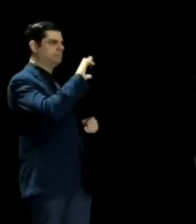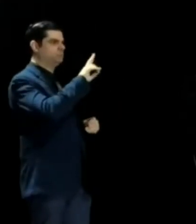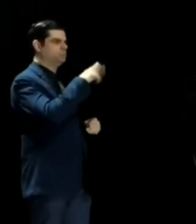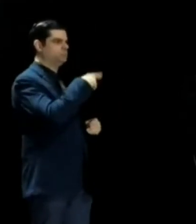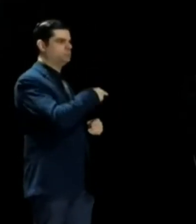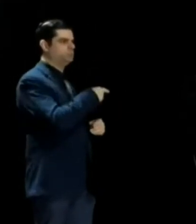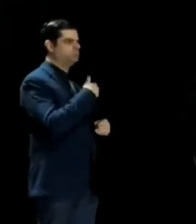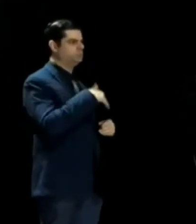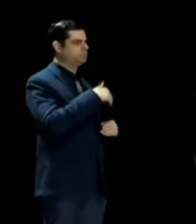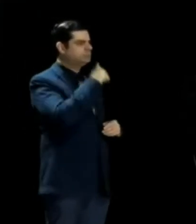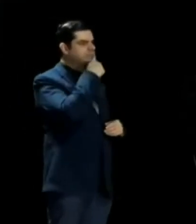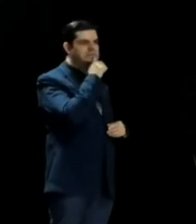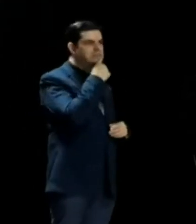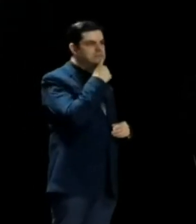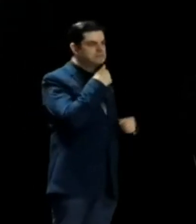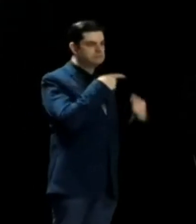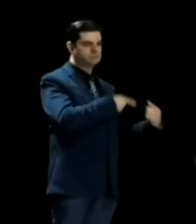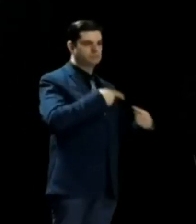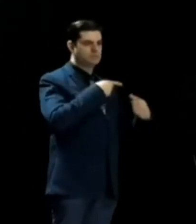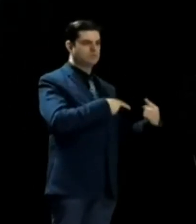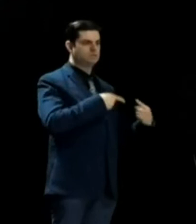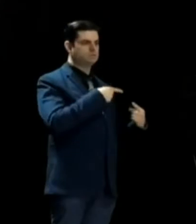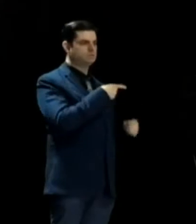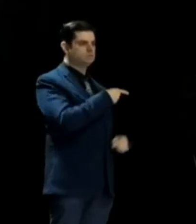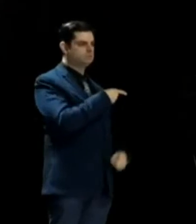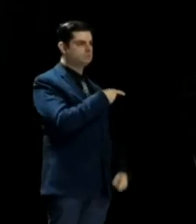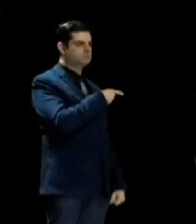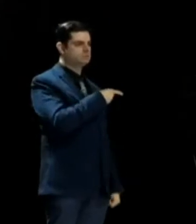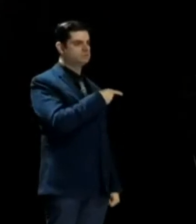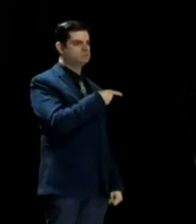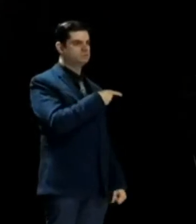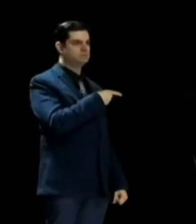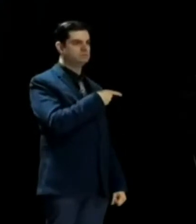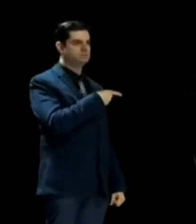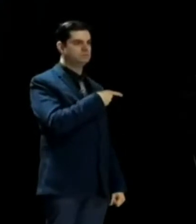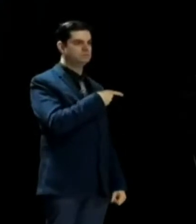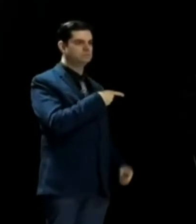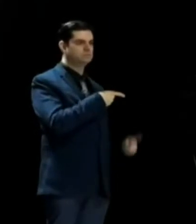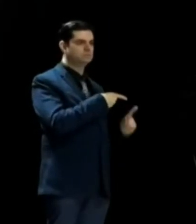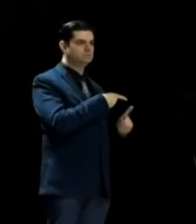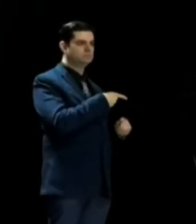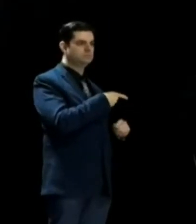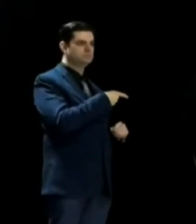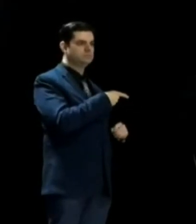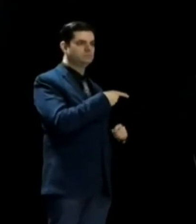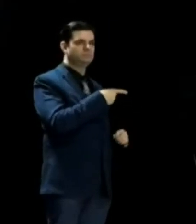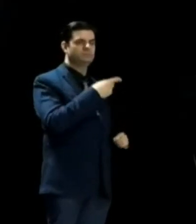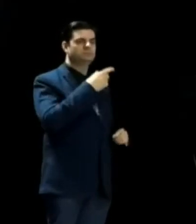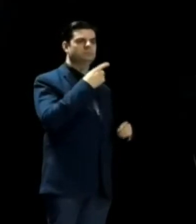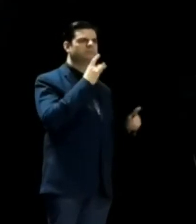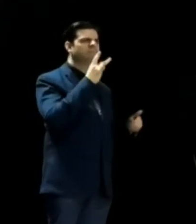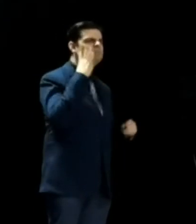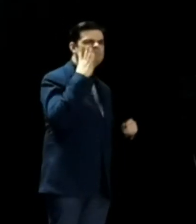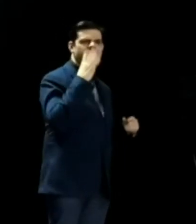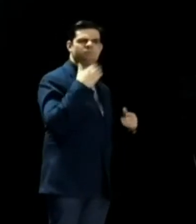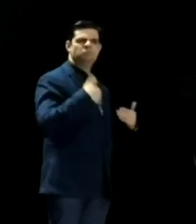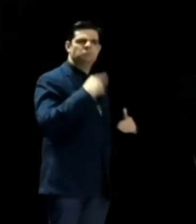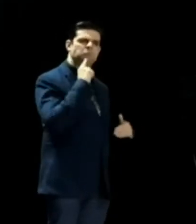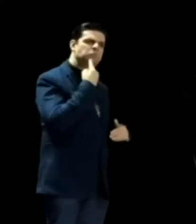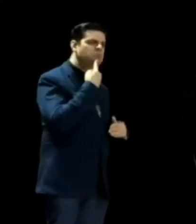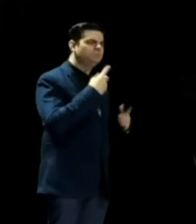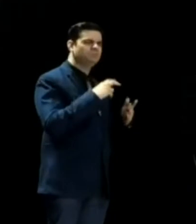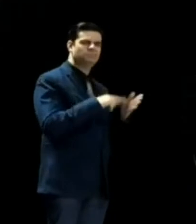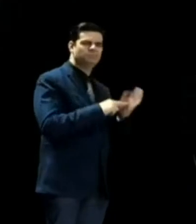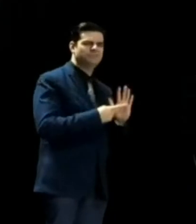you're critical, this is somebody essentially who needs help to breathe. Just think about that.